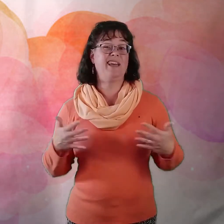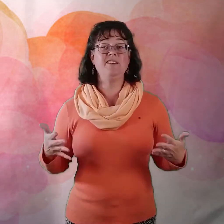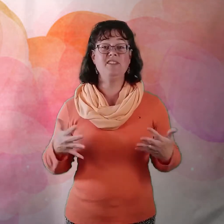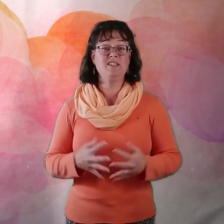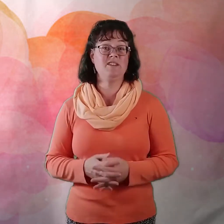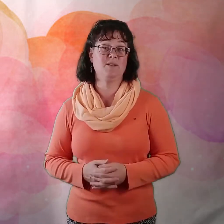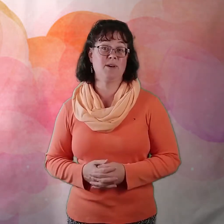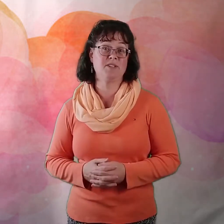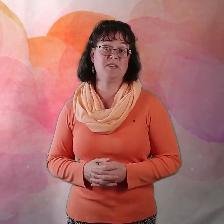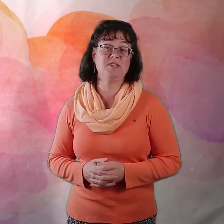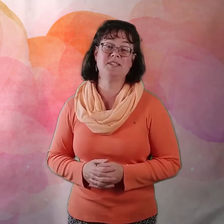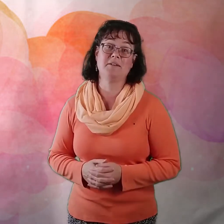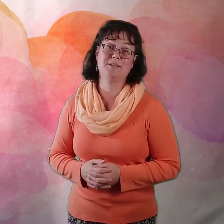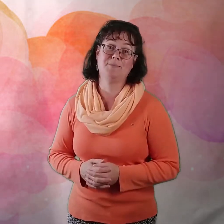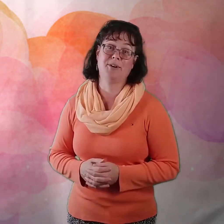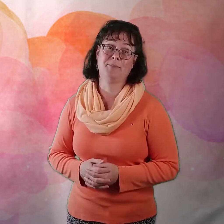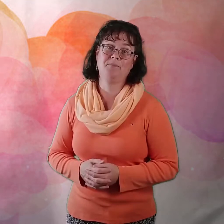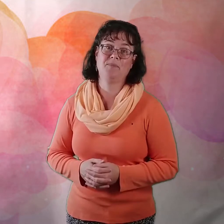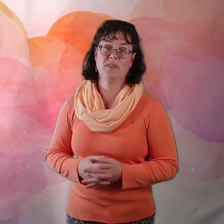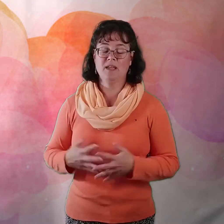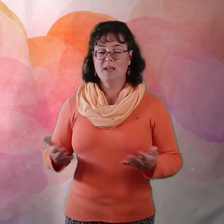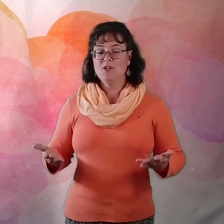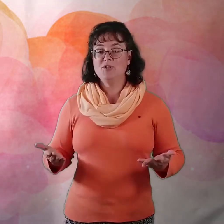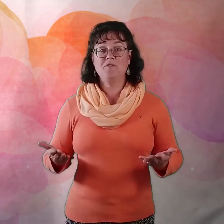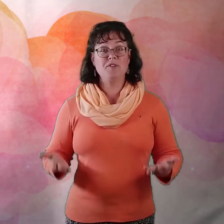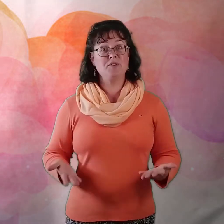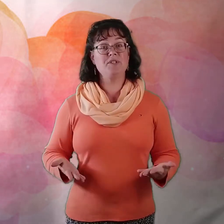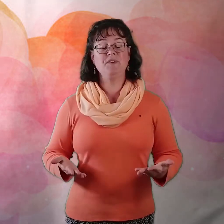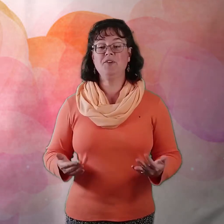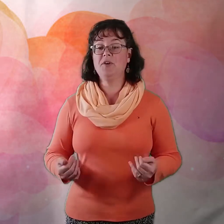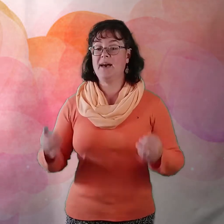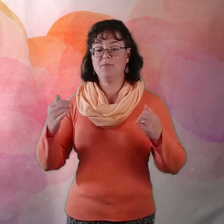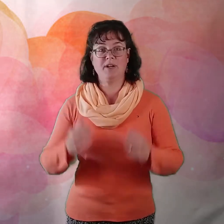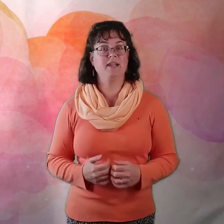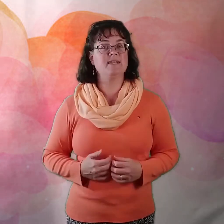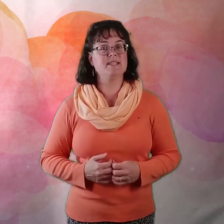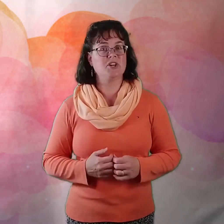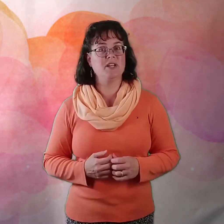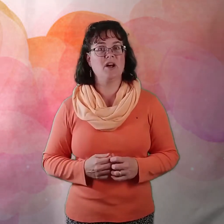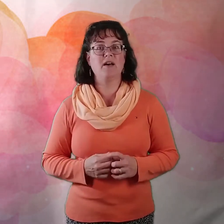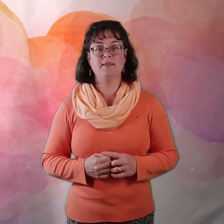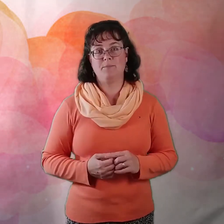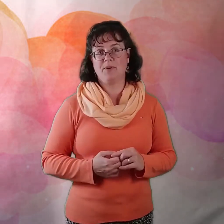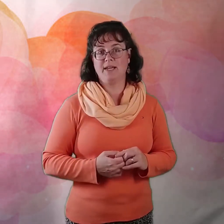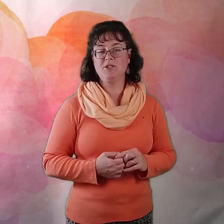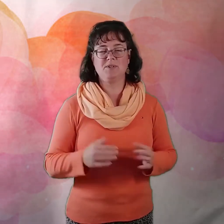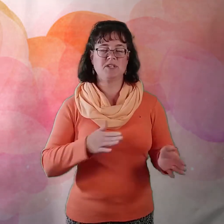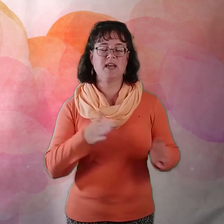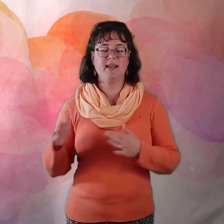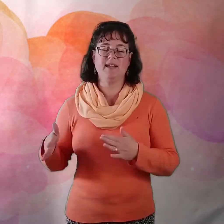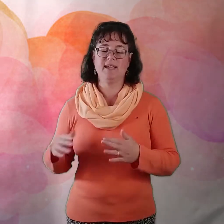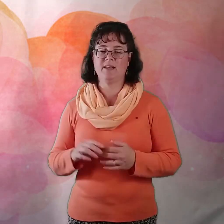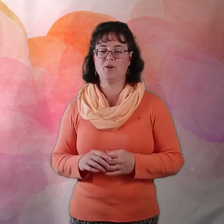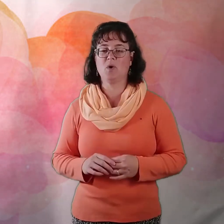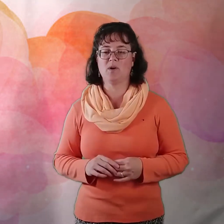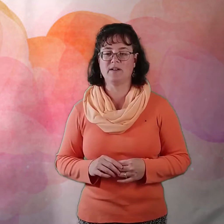you'll need to know them all to do the song tomorrow. So for those of you who have, we're going to get started on the bridge, which is kind of like another